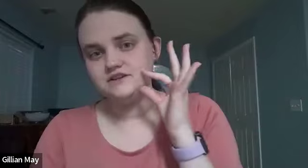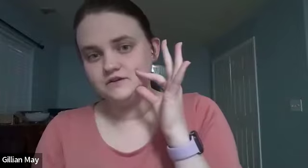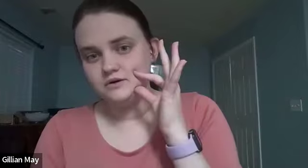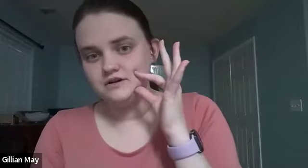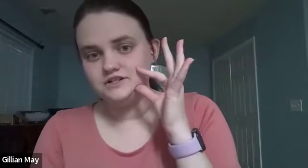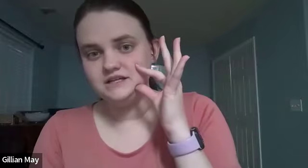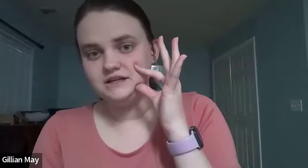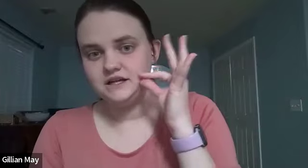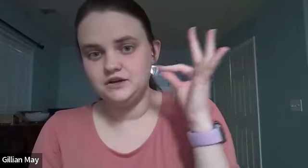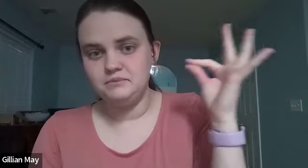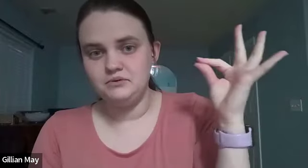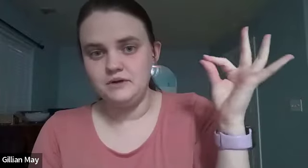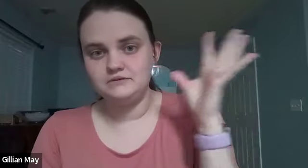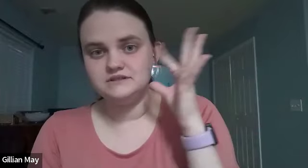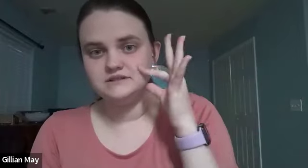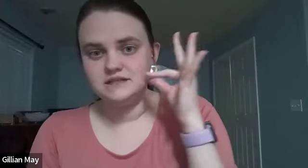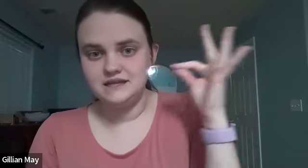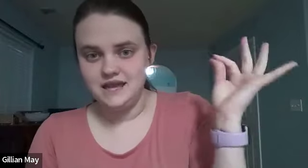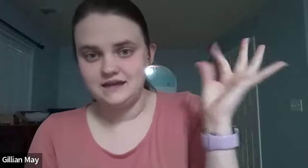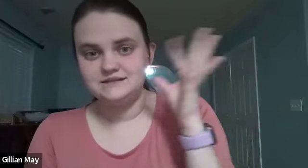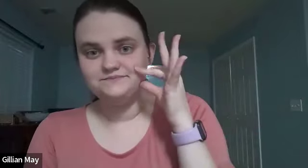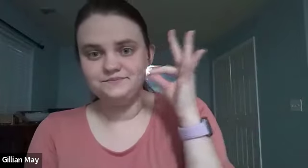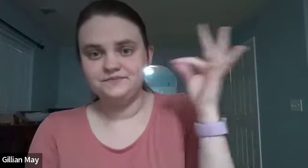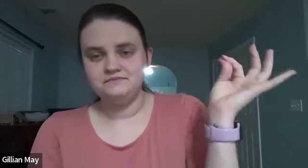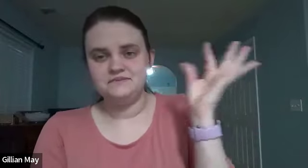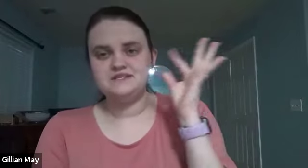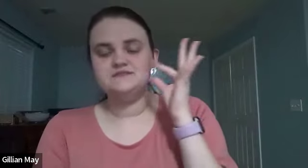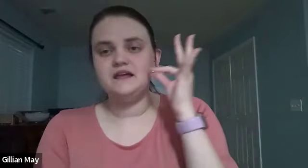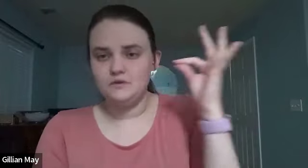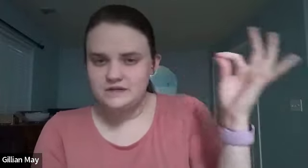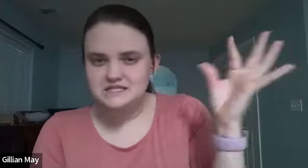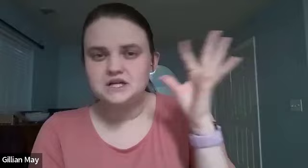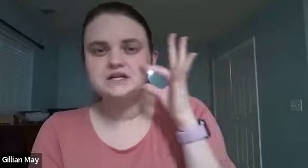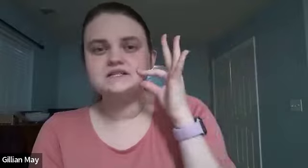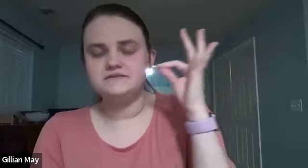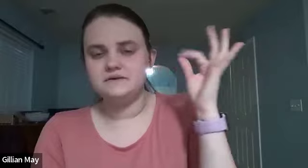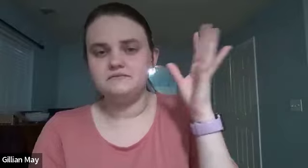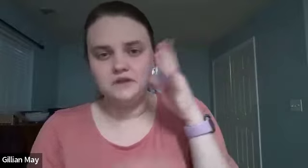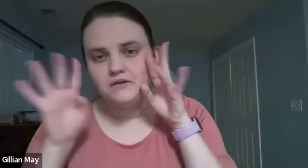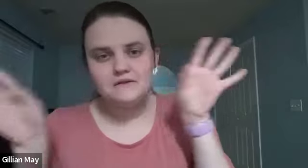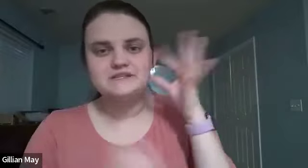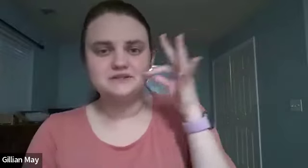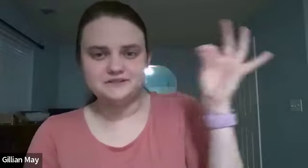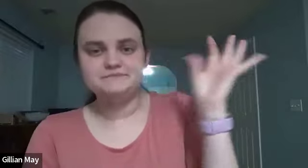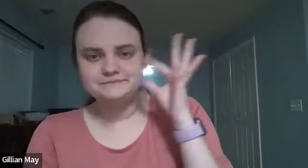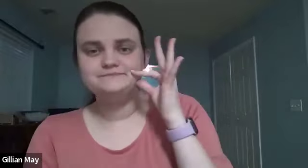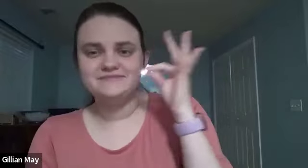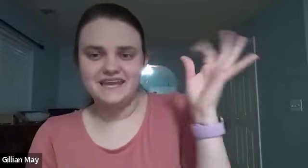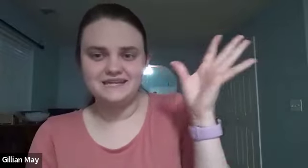at the corner of your cheek and you're going to pull out. Cat. This is for like the whiskers of the, all the little whiskers.